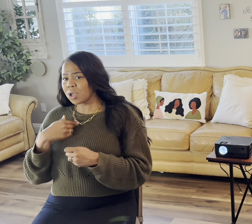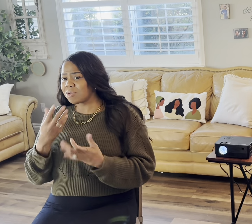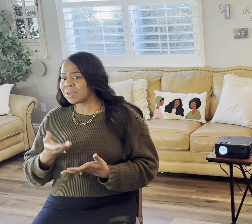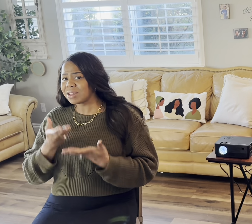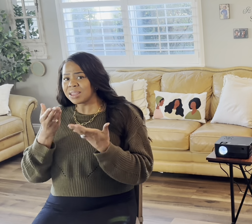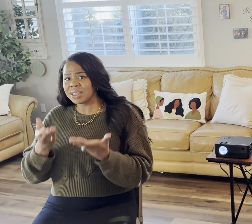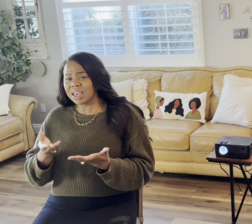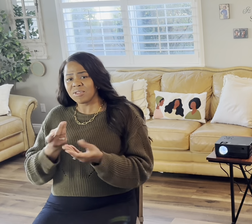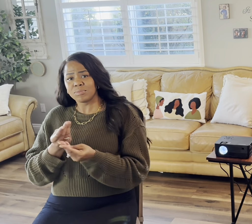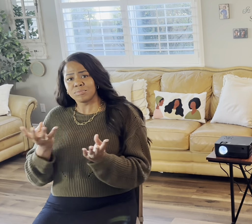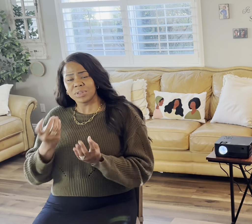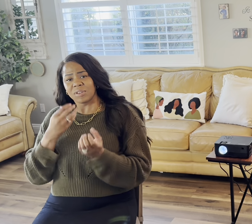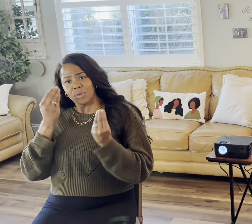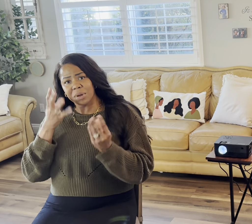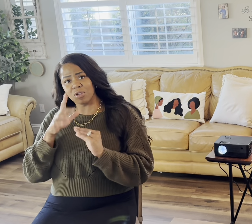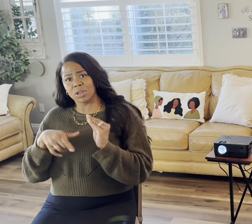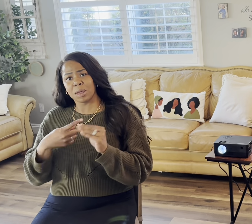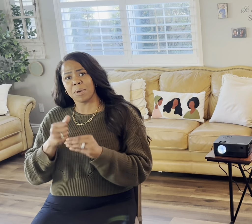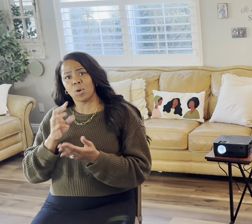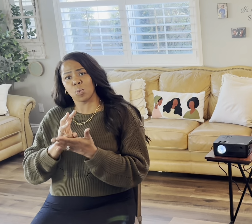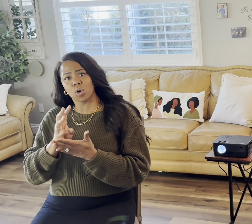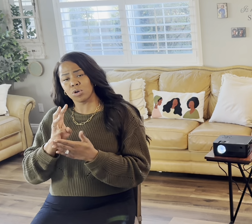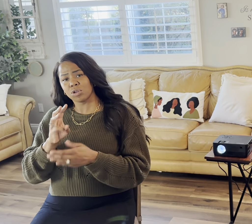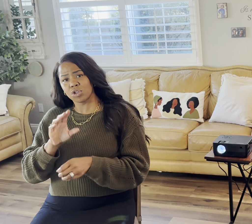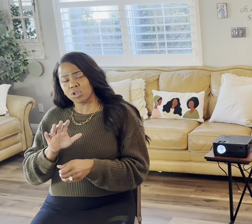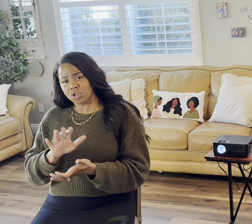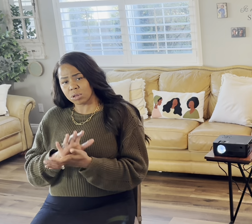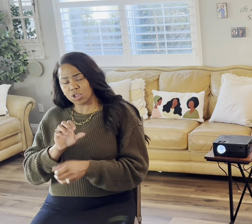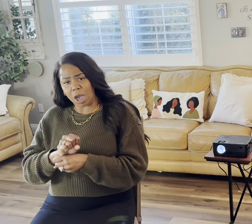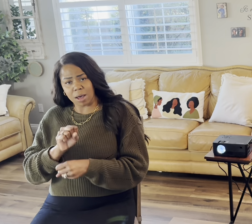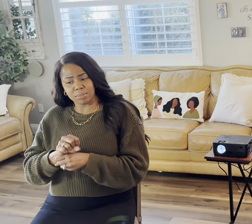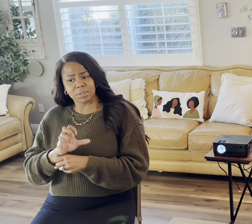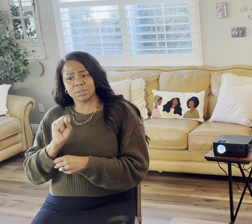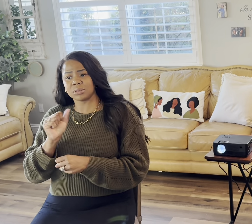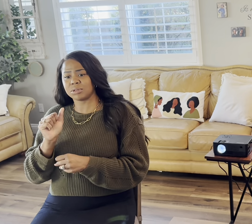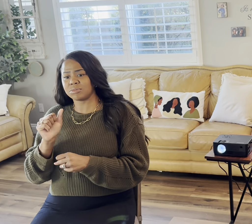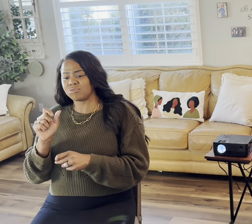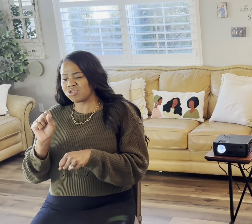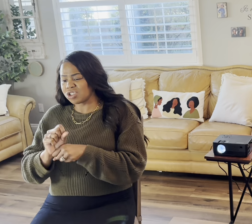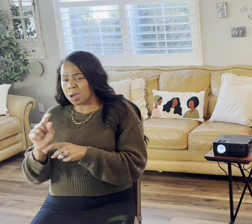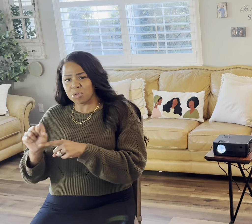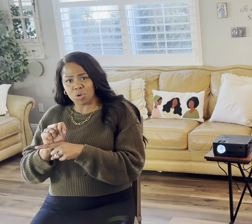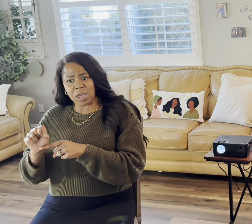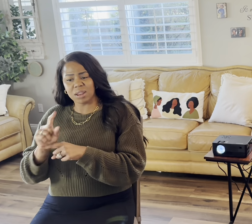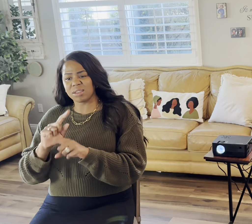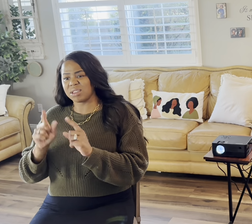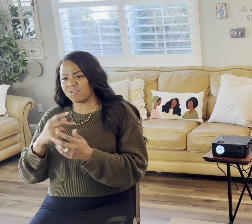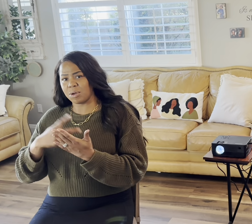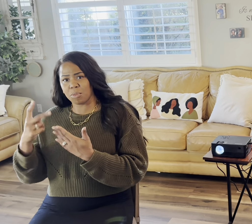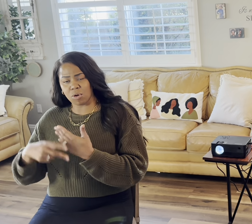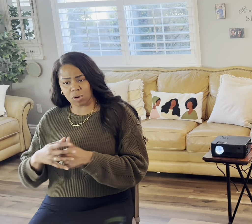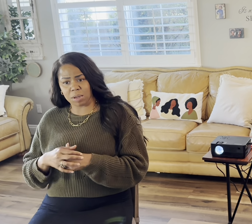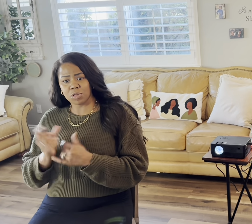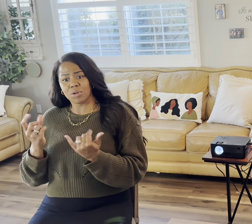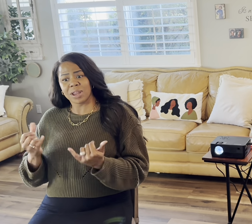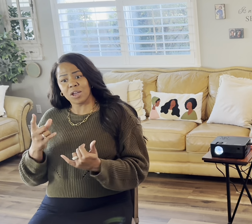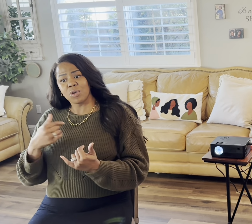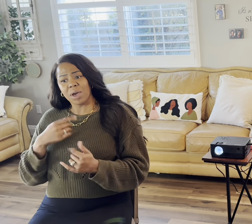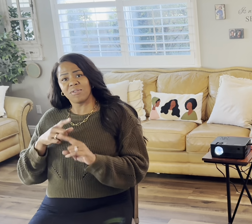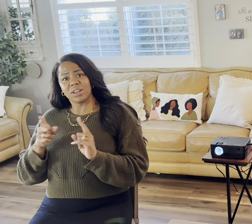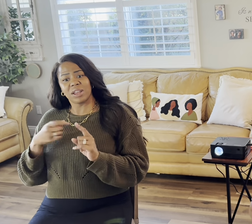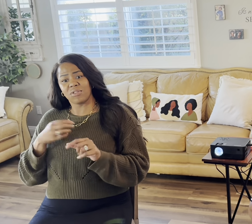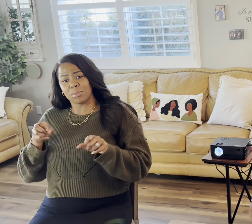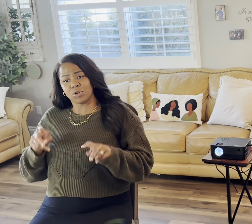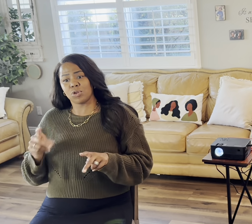workshops, job fairs, training programs. Now you have the process of navigating through the city and